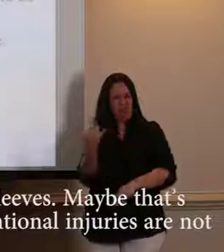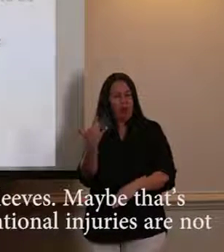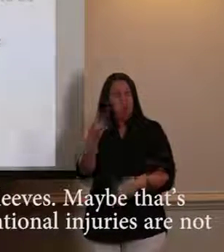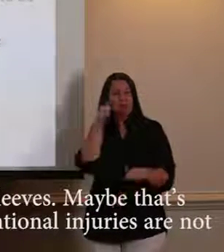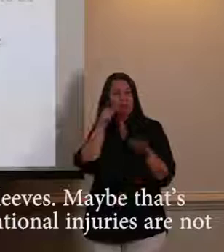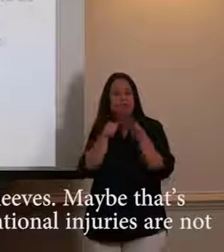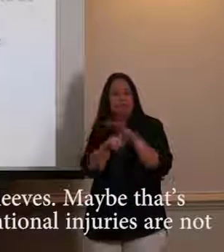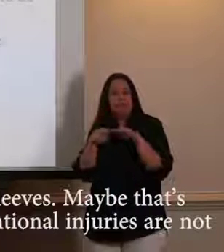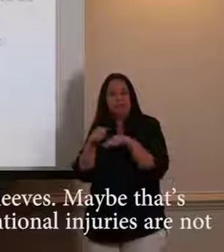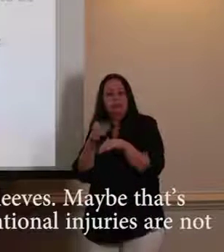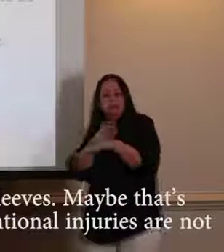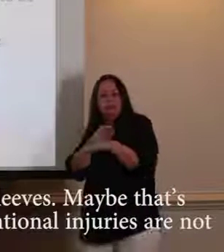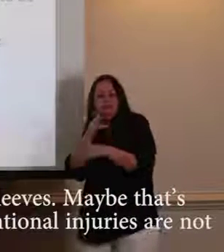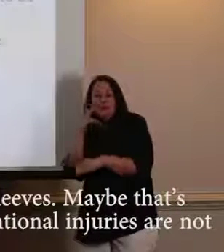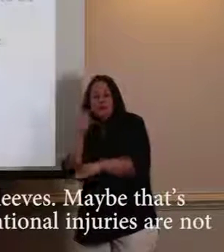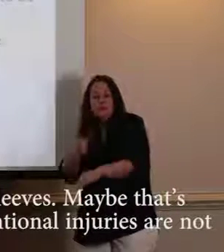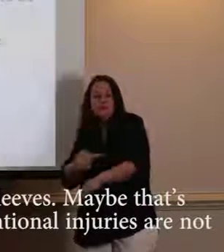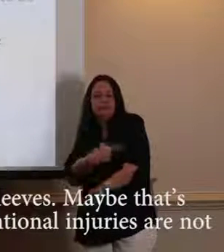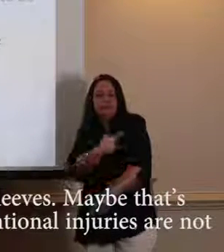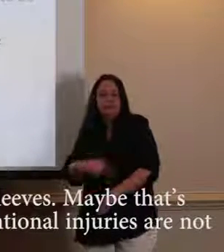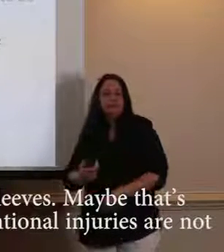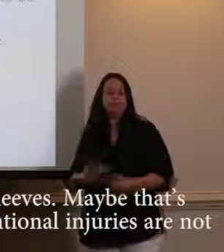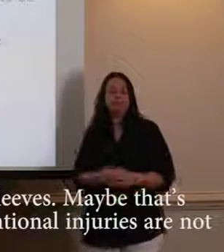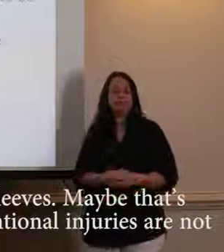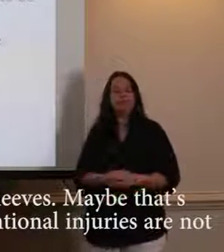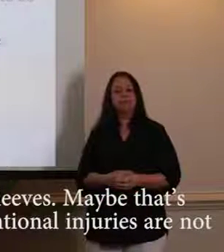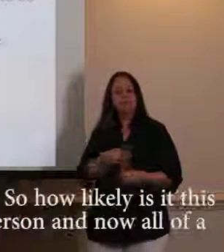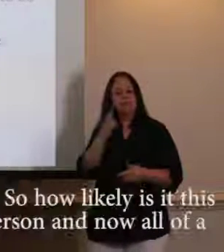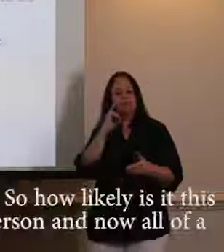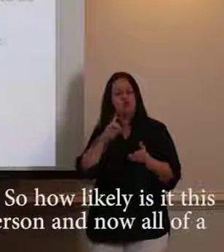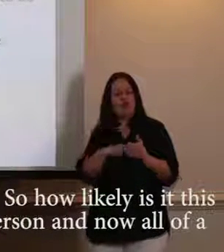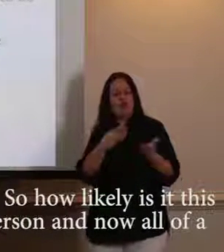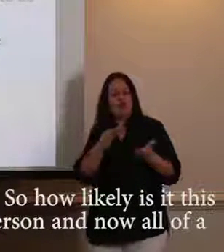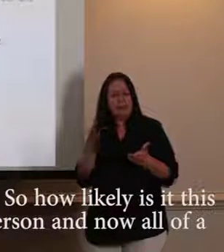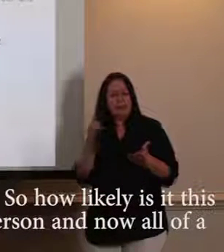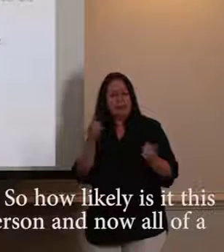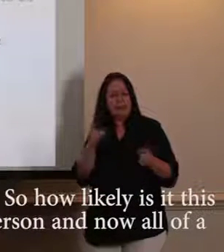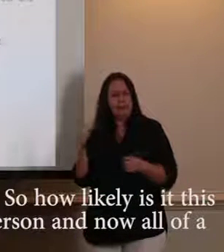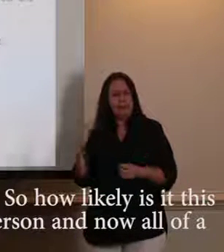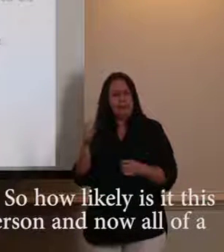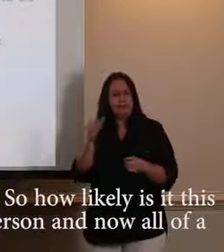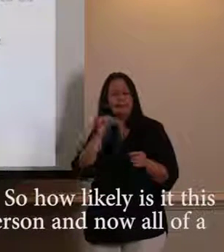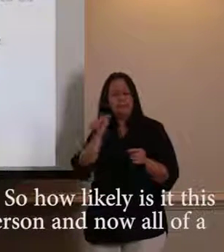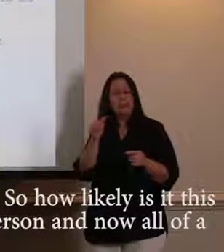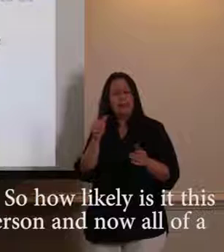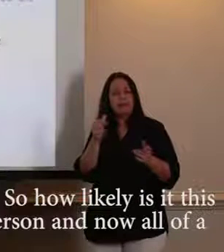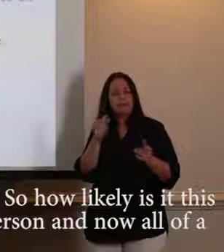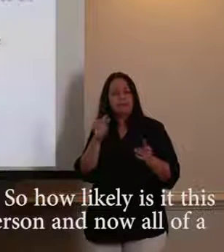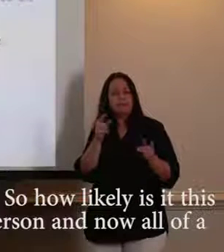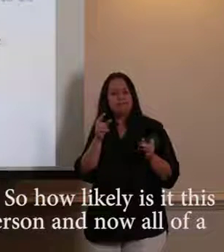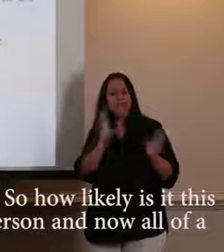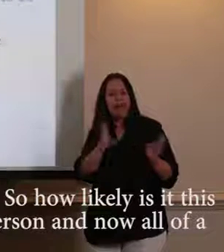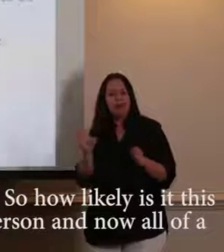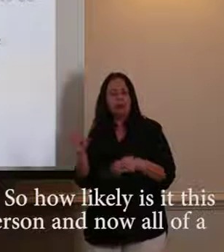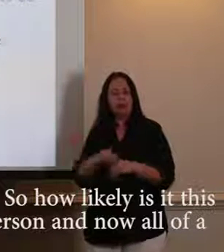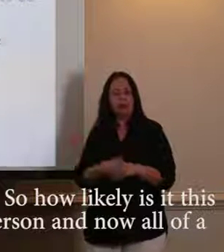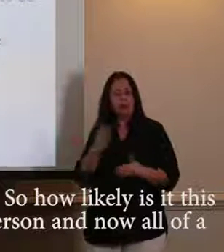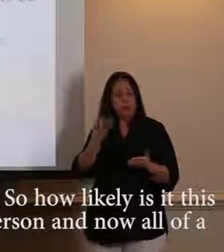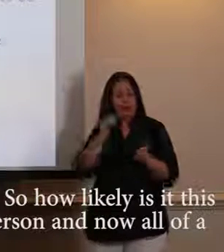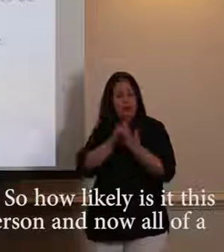injury. Unintentional injuries are not likely to be in patterns, right? So how likely is it this person suddenly dated this